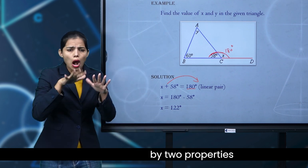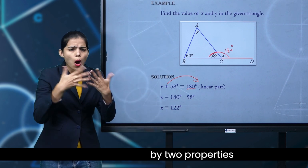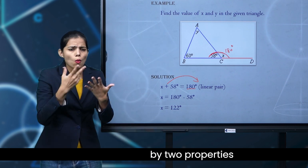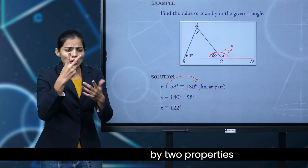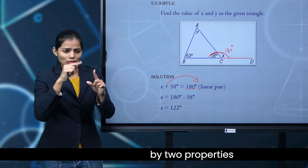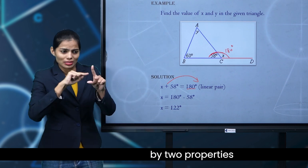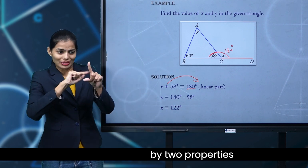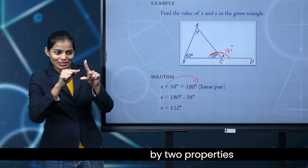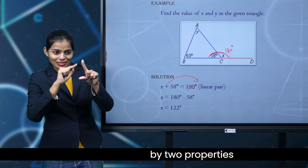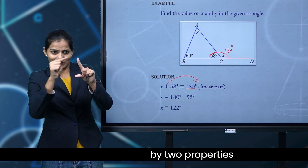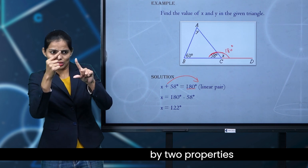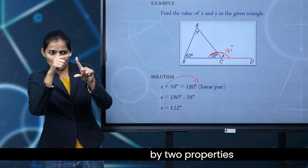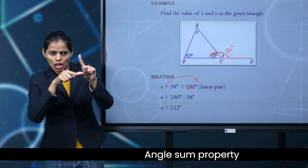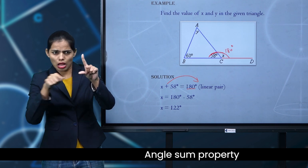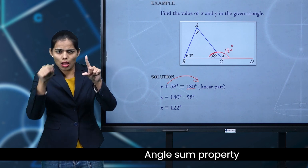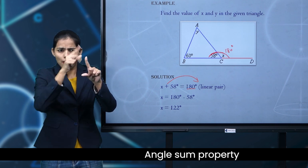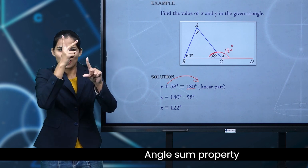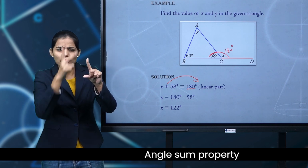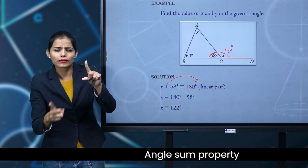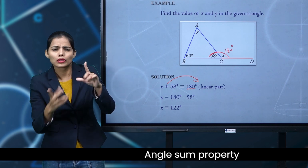properties. Angle sum property.